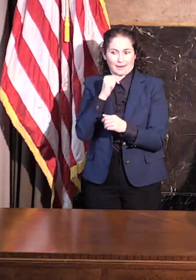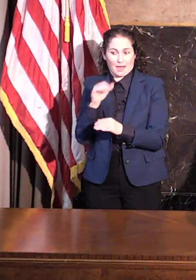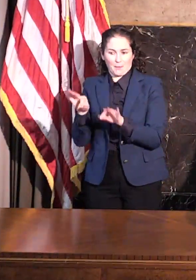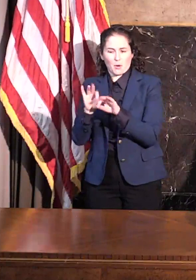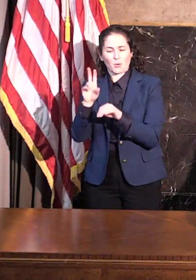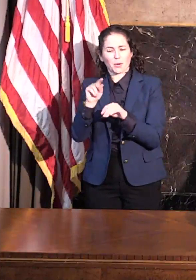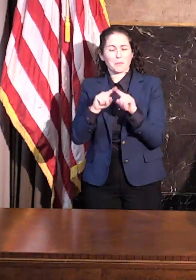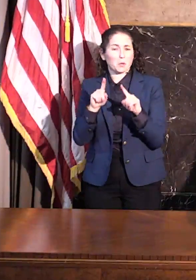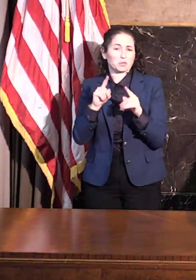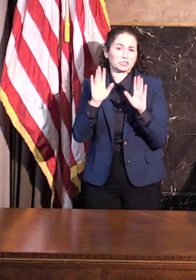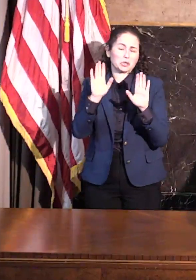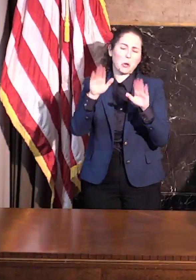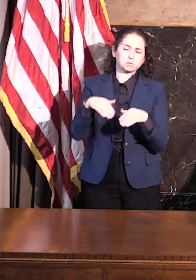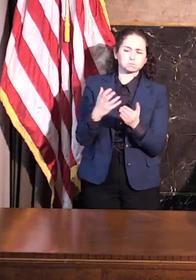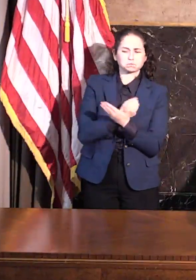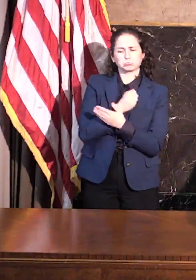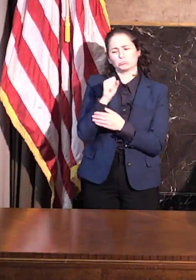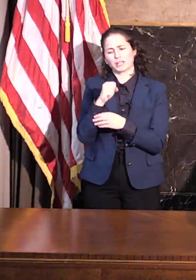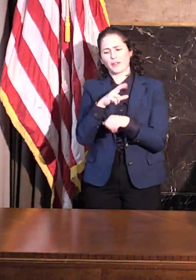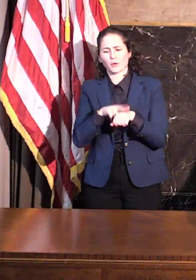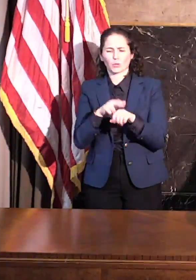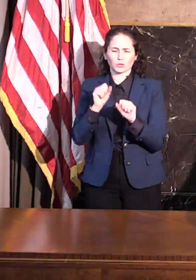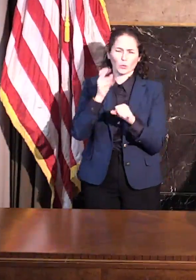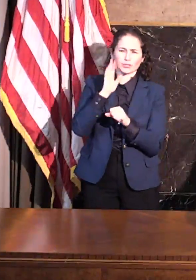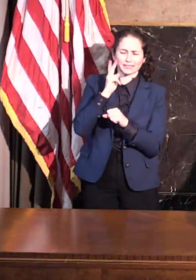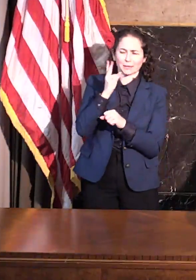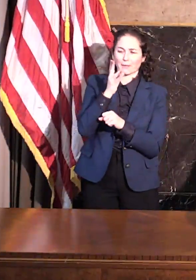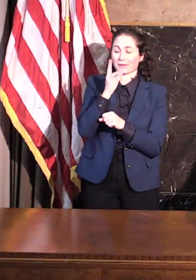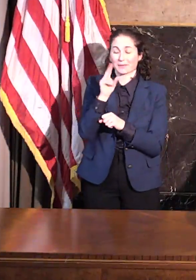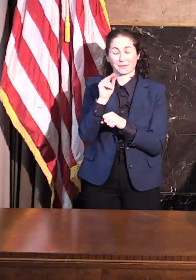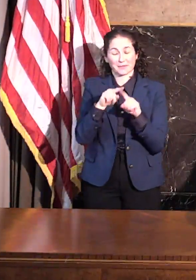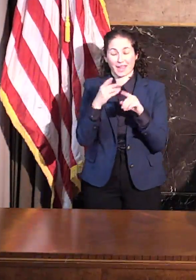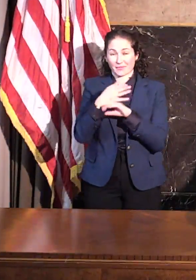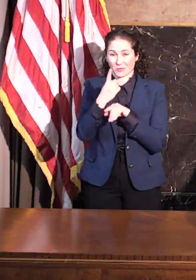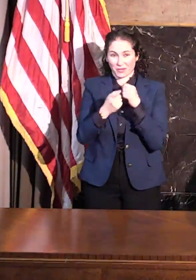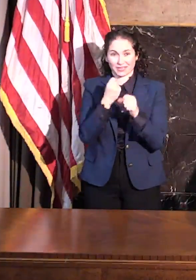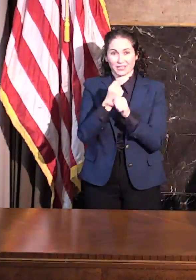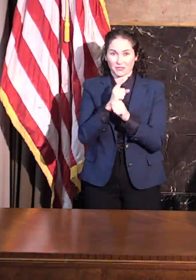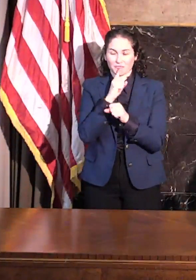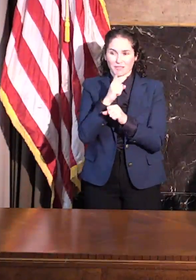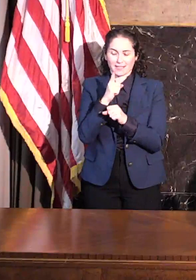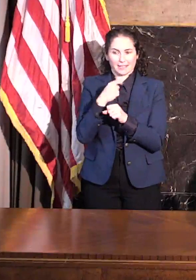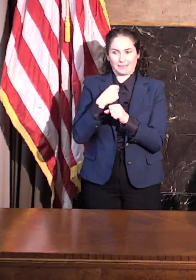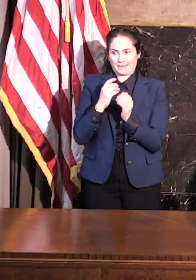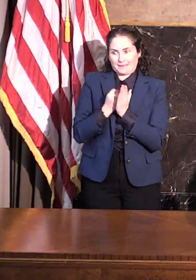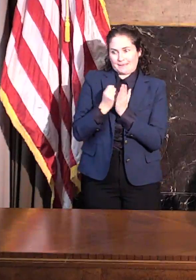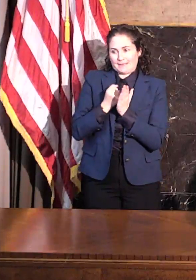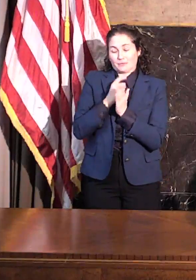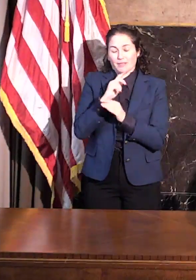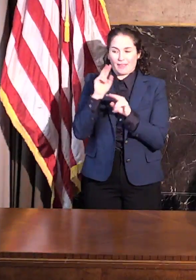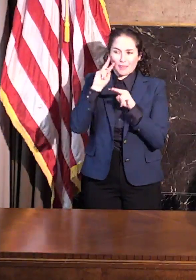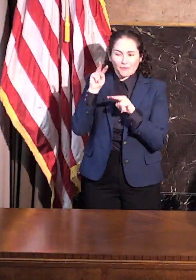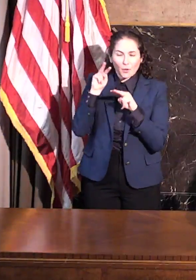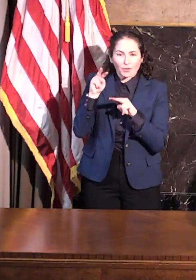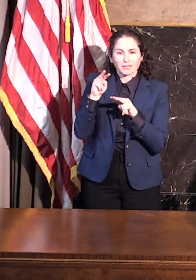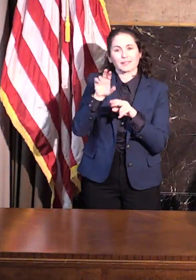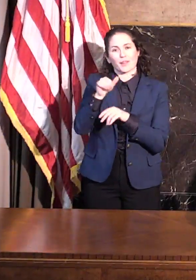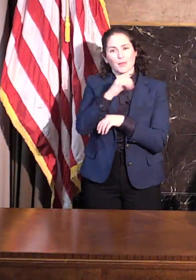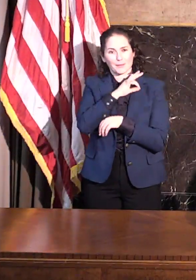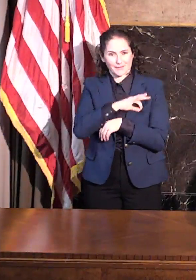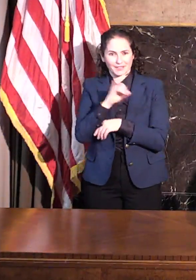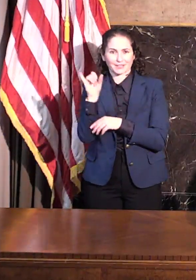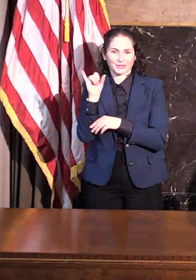returns us to a semblance of normalcy. And it's something that was relatively minor in our lives. I mean, it's always special to be with your mother, and